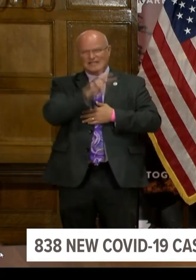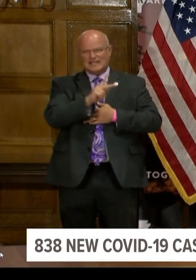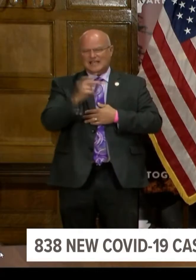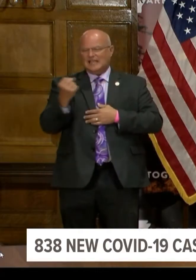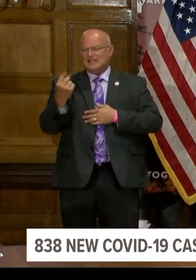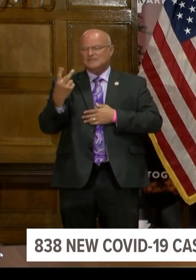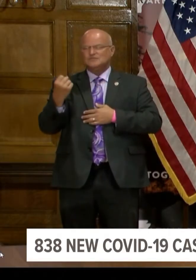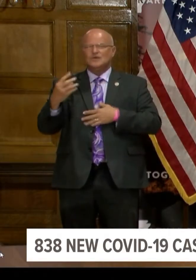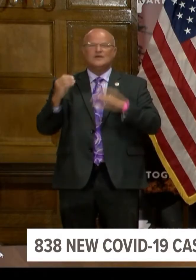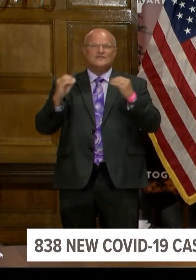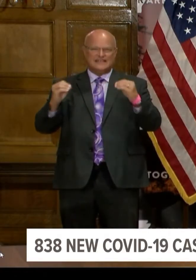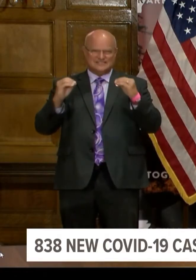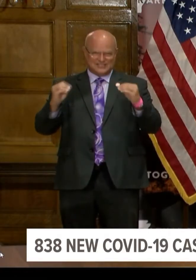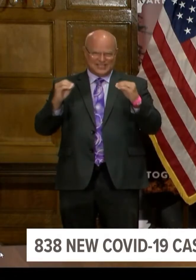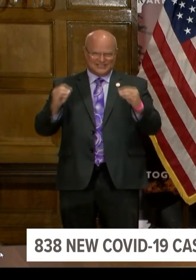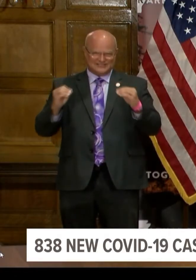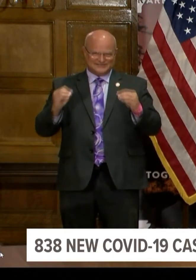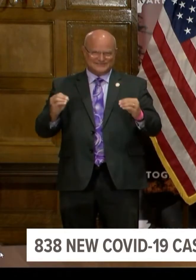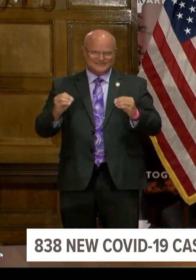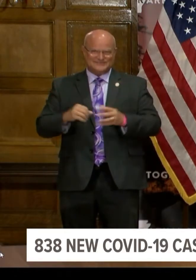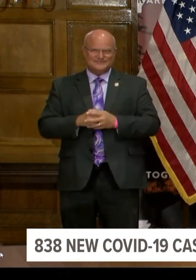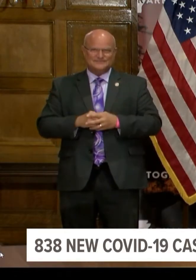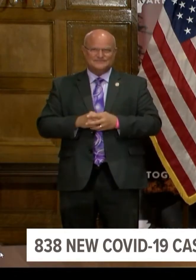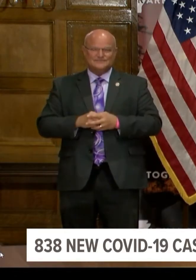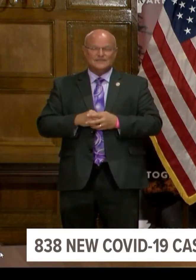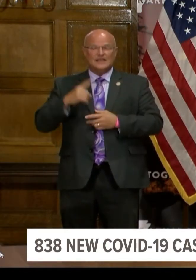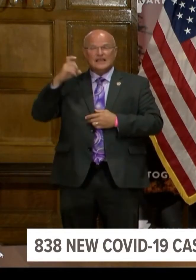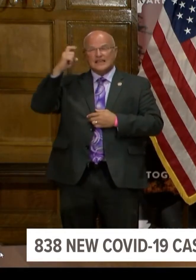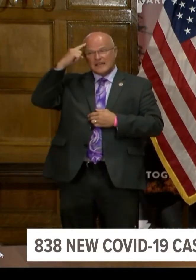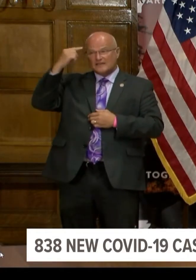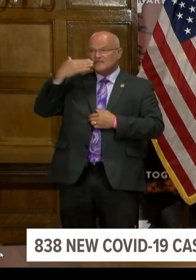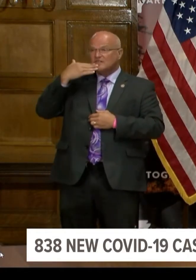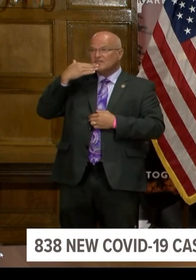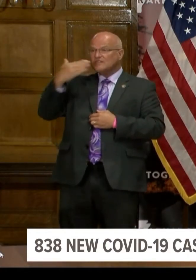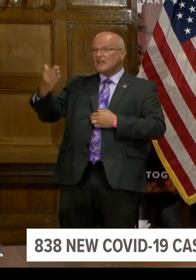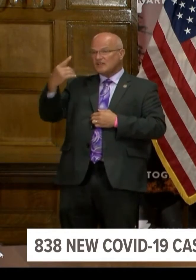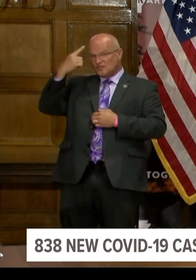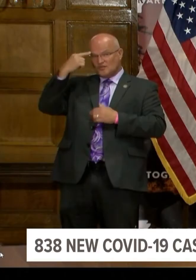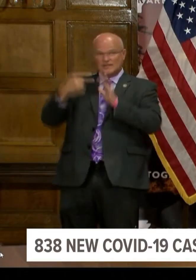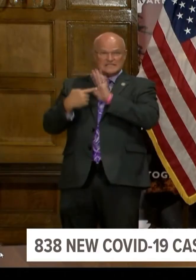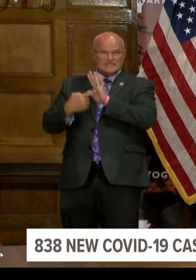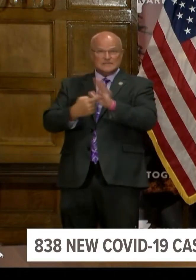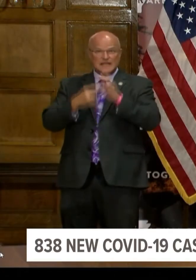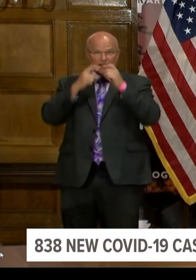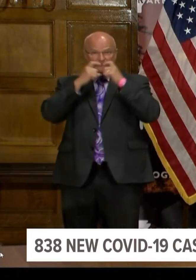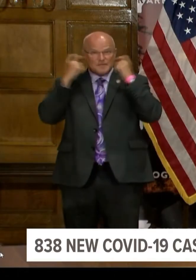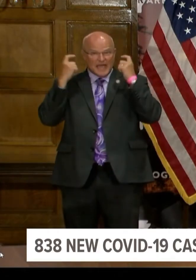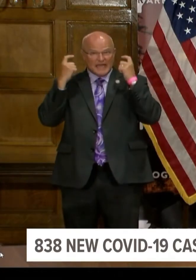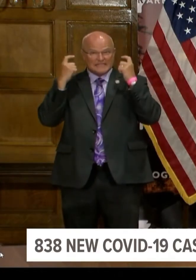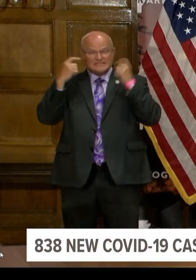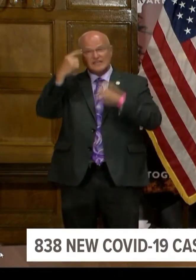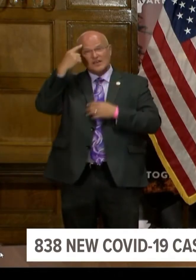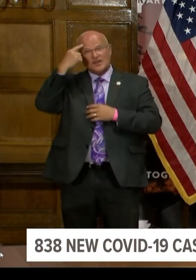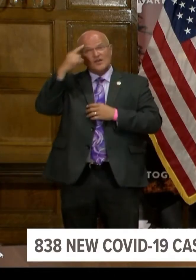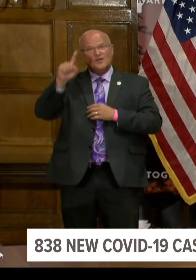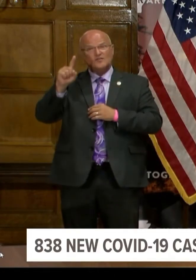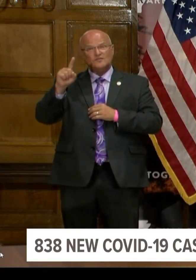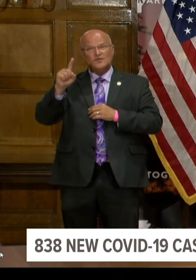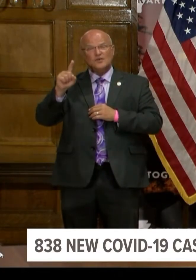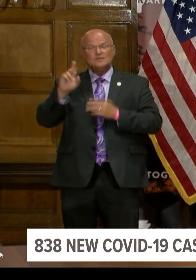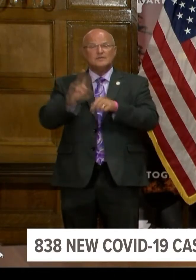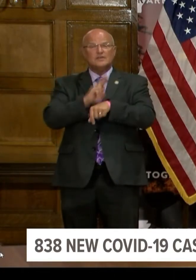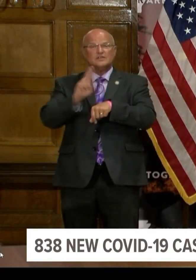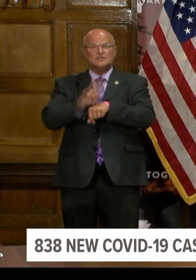education. Also, thank you, Governor, for displaying the mask that is